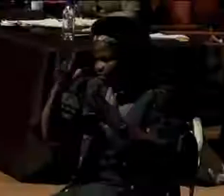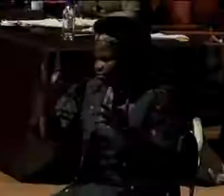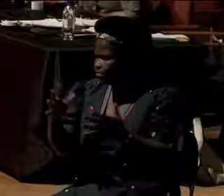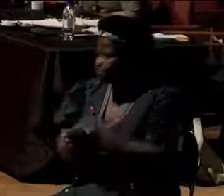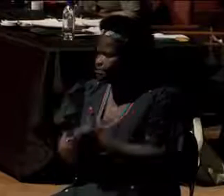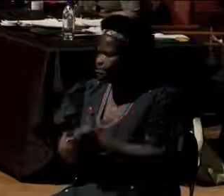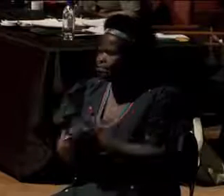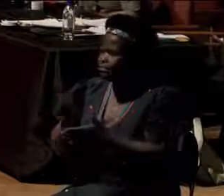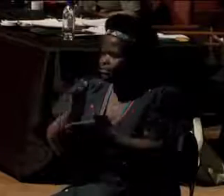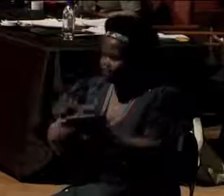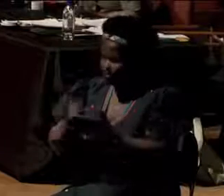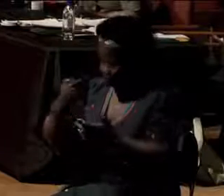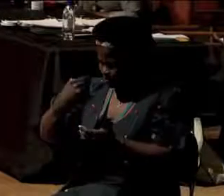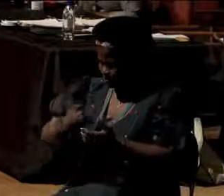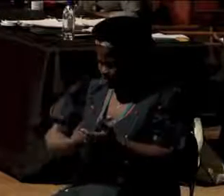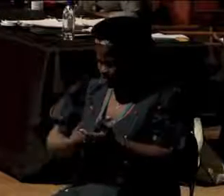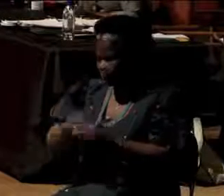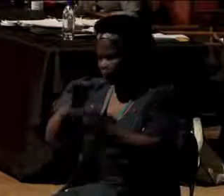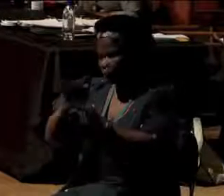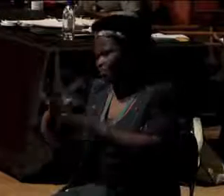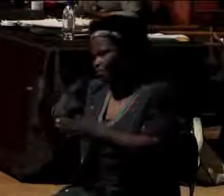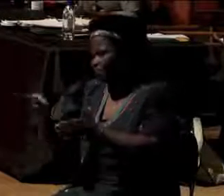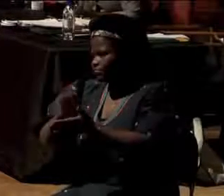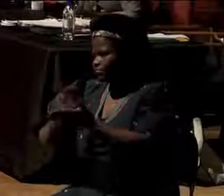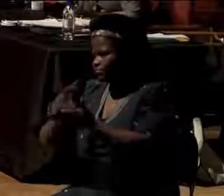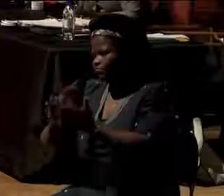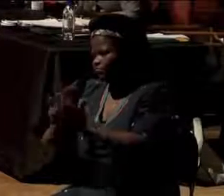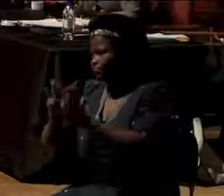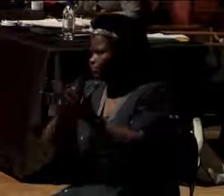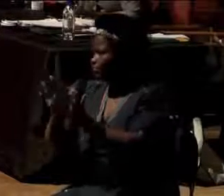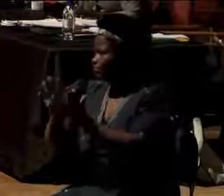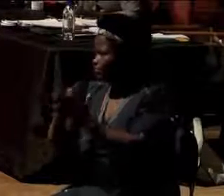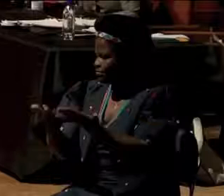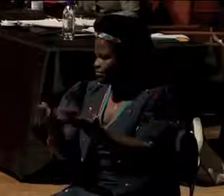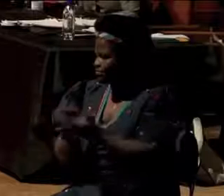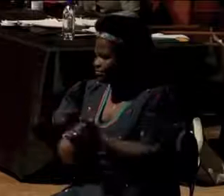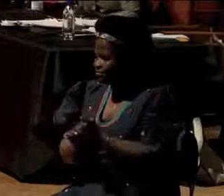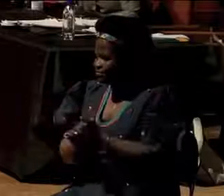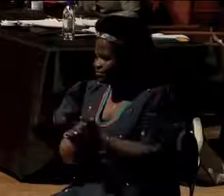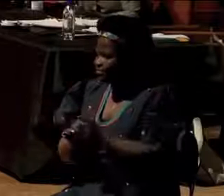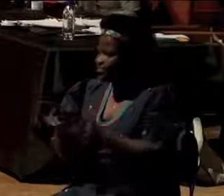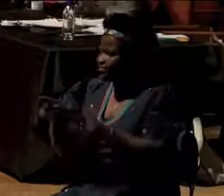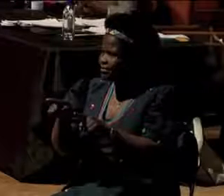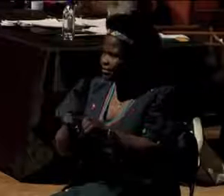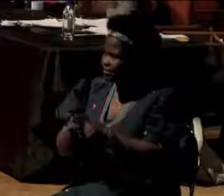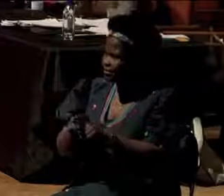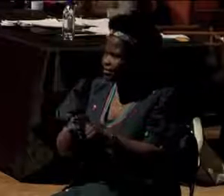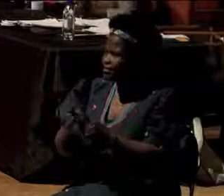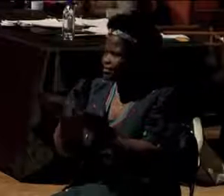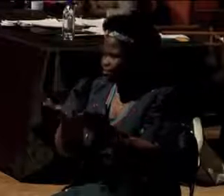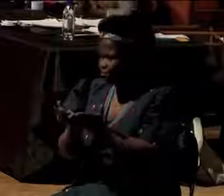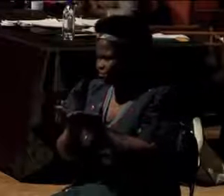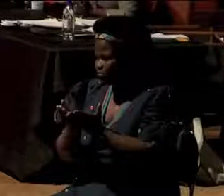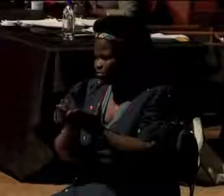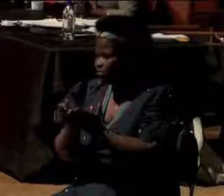he was not writing himself, he taught others the rudiments of the trade. And as it was a Kadi school run by